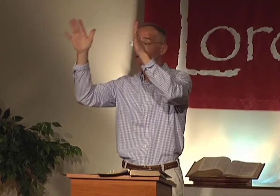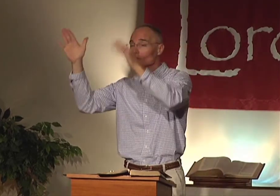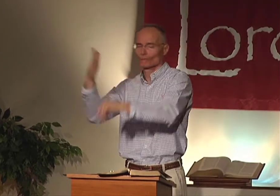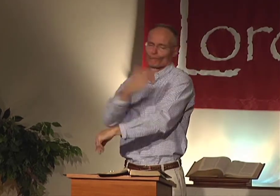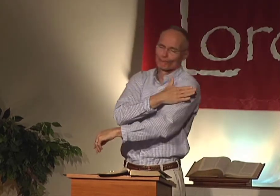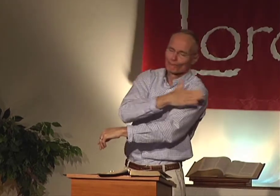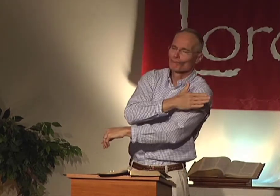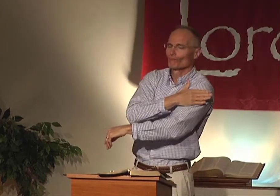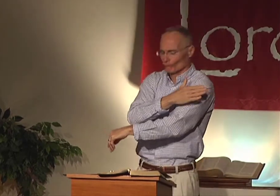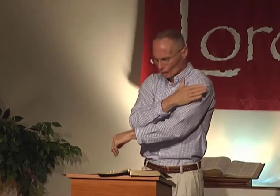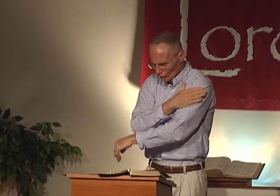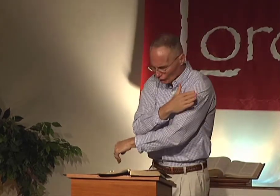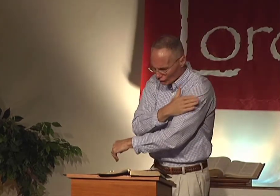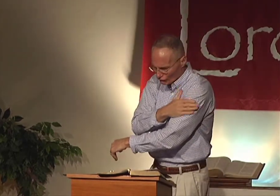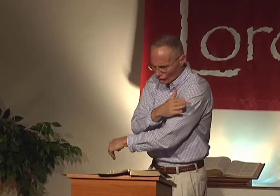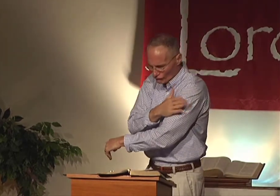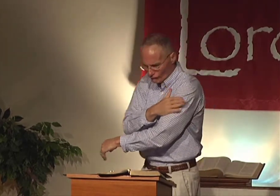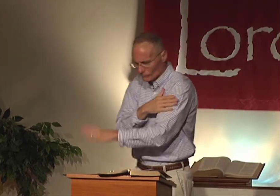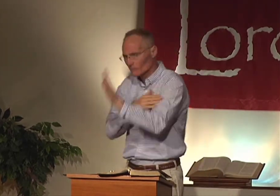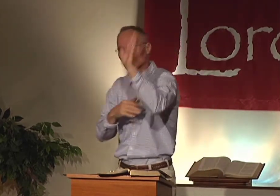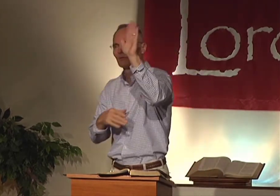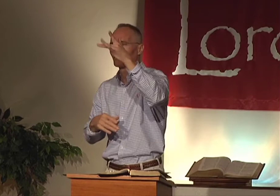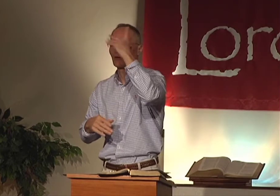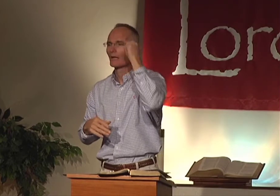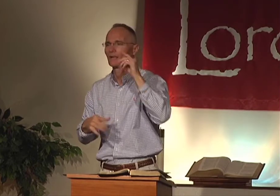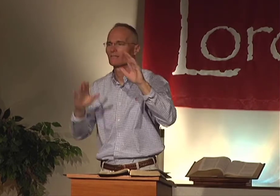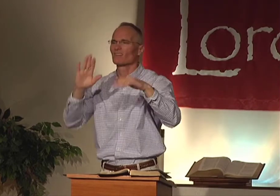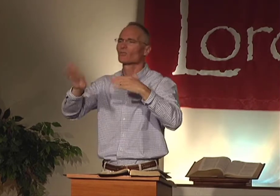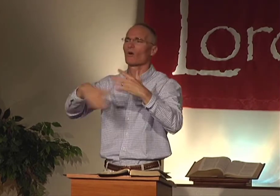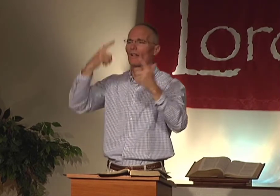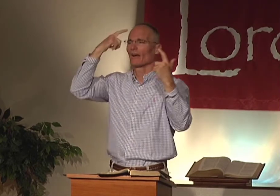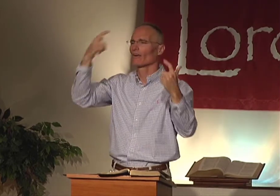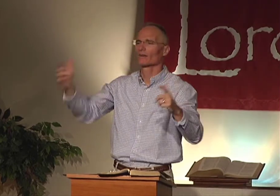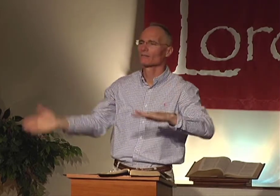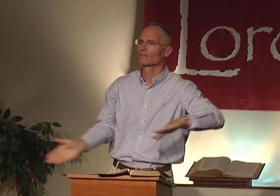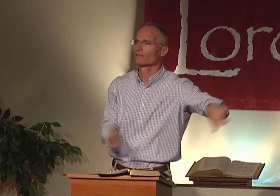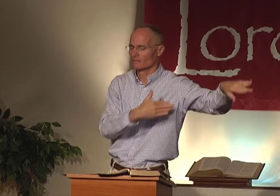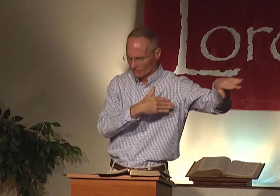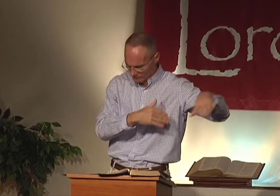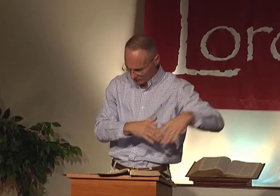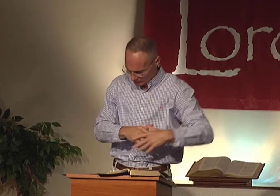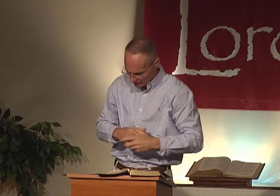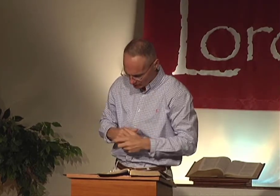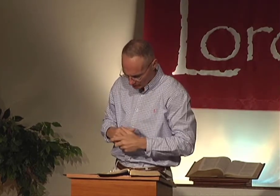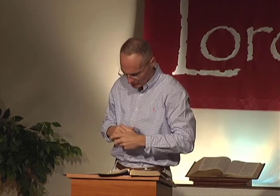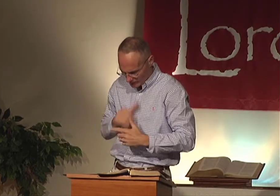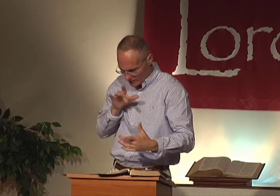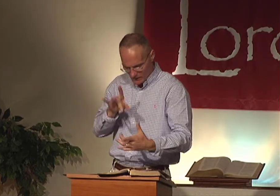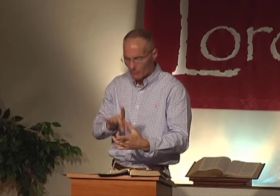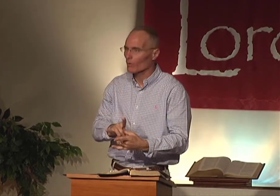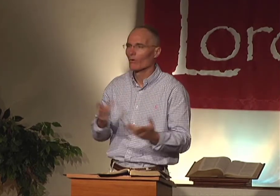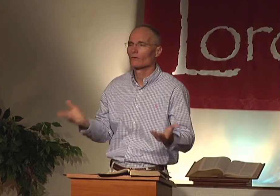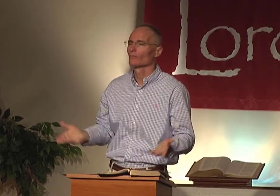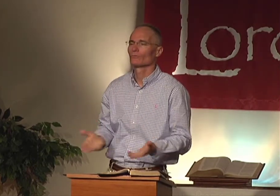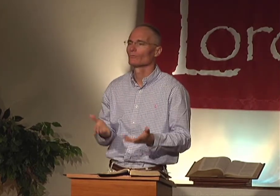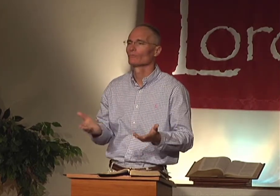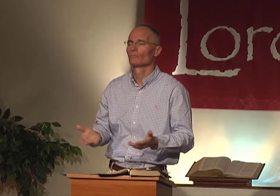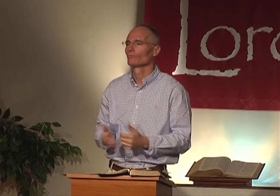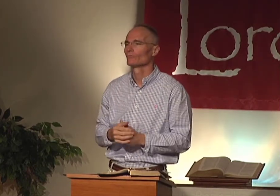Human praise, pats on the back, forget about it. It's all part of arrogance. It doesn't belong